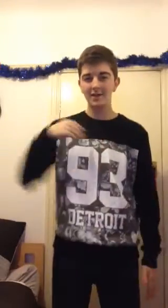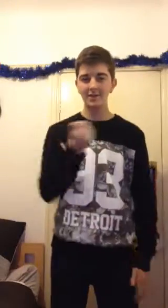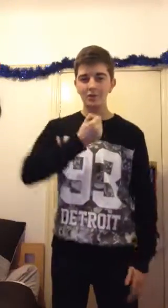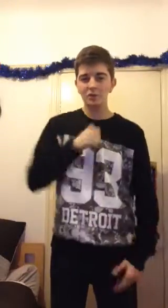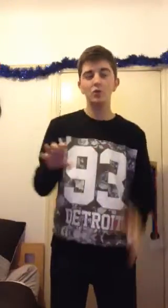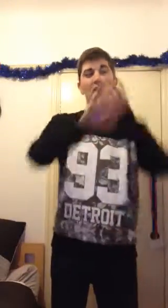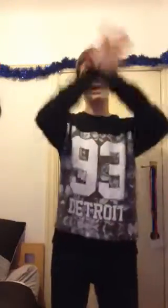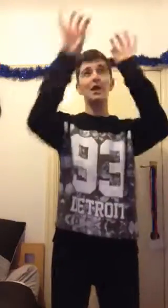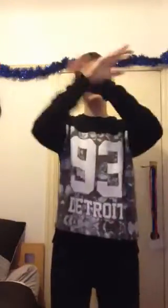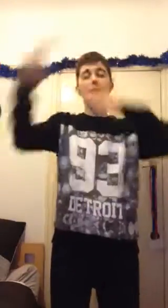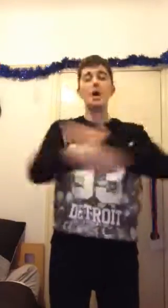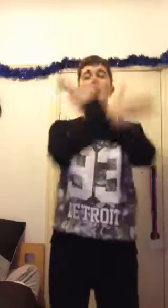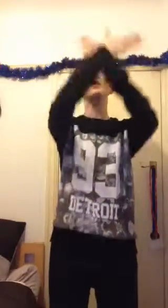Take me to the clouds above.